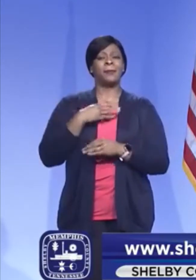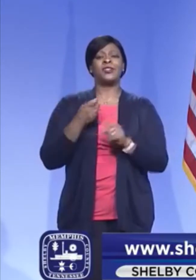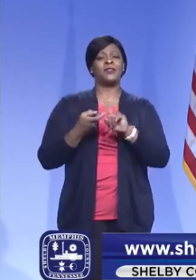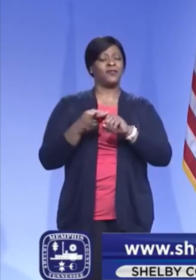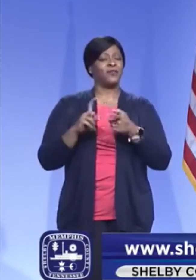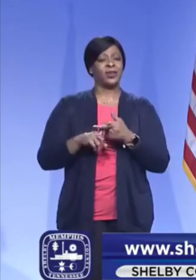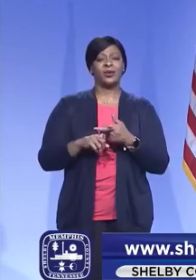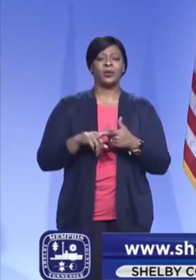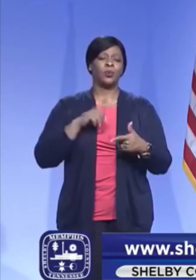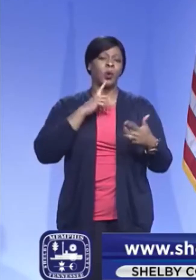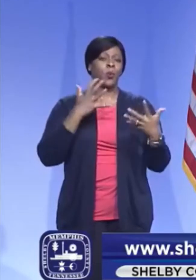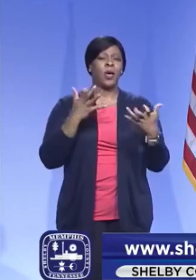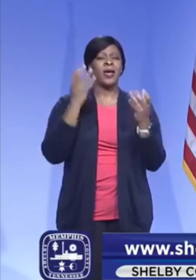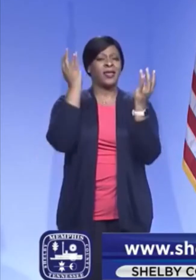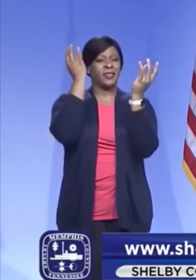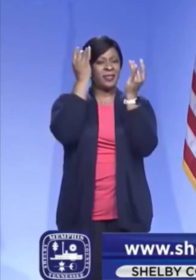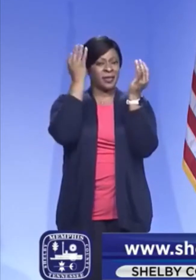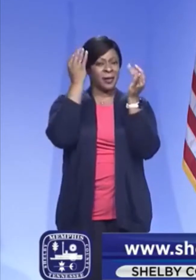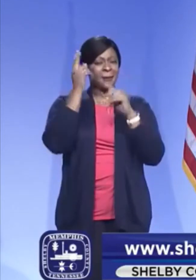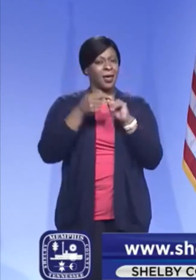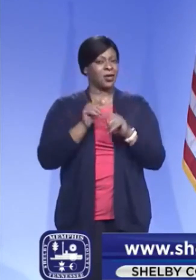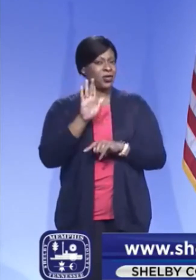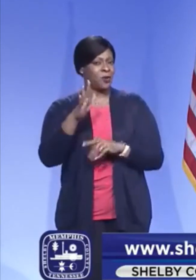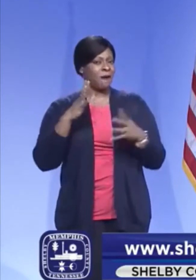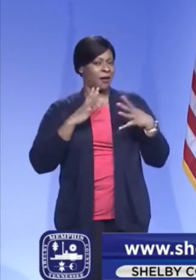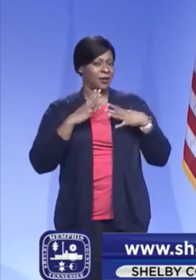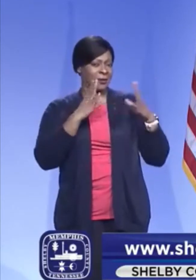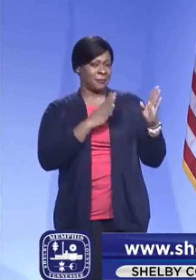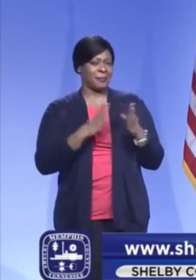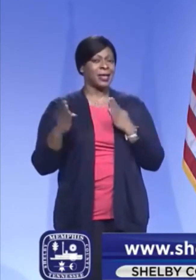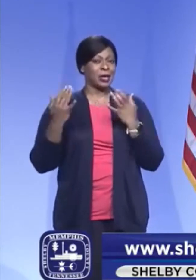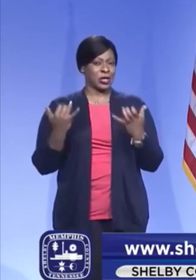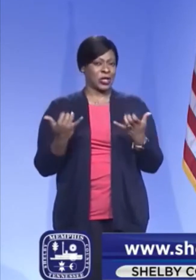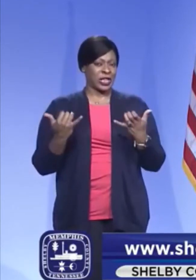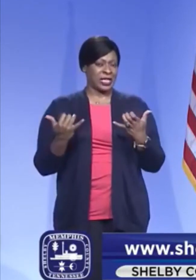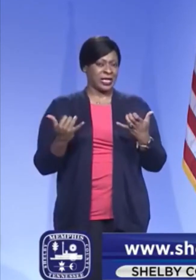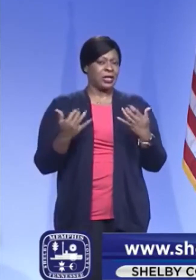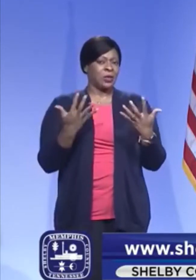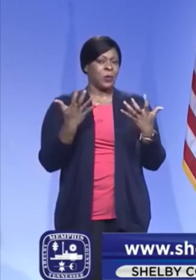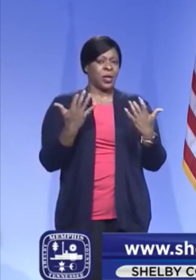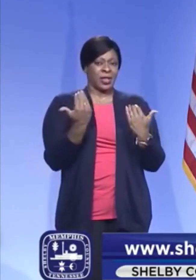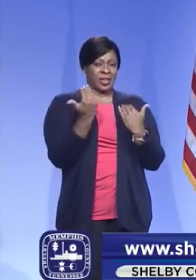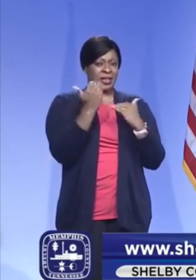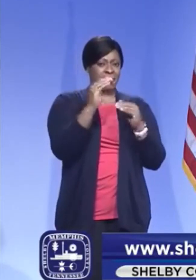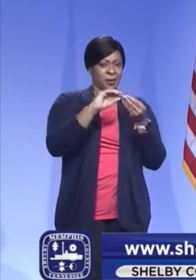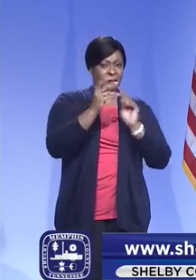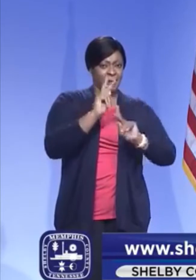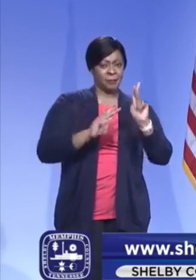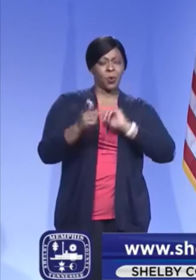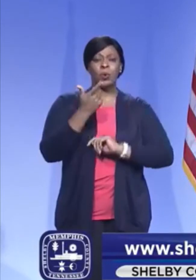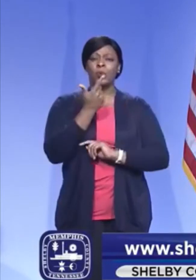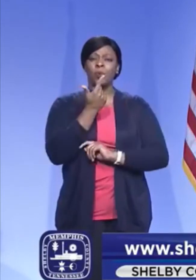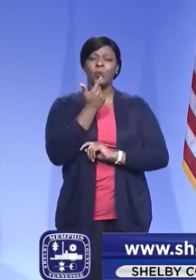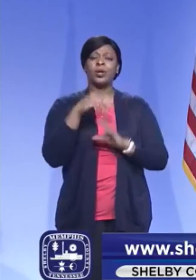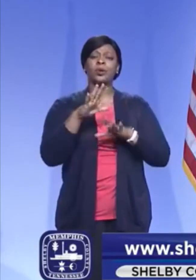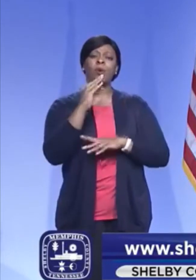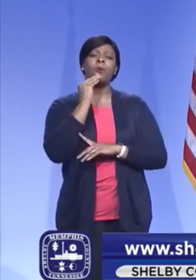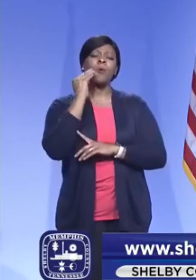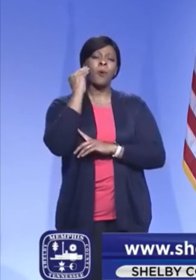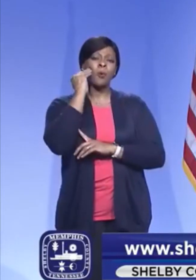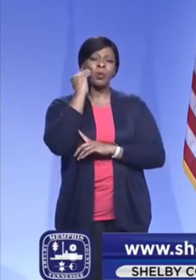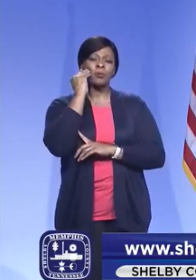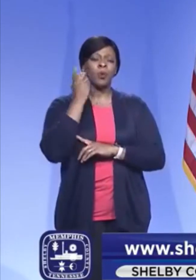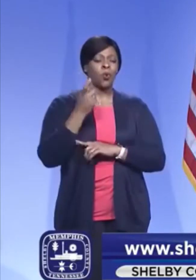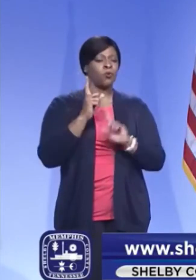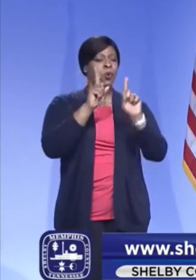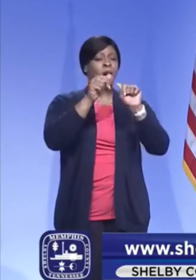So you really want to think through your holiday plans currently. You want to limit the number of people who are in your home, or if you're going